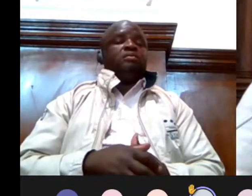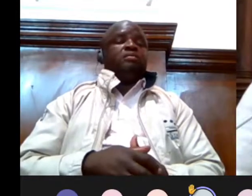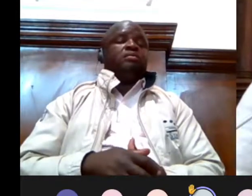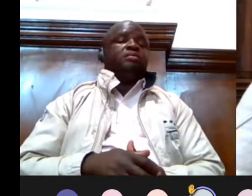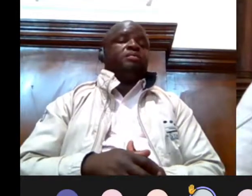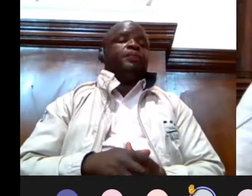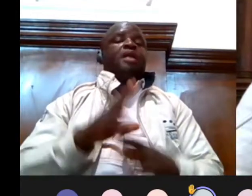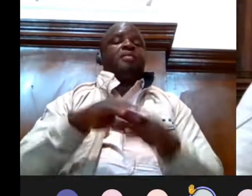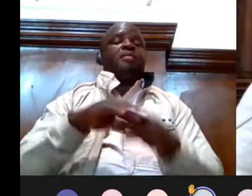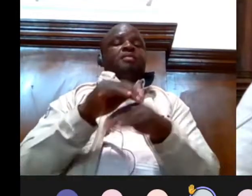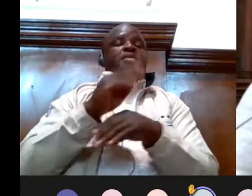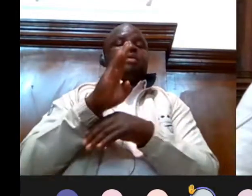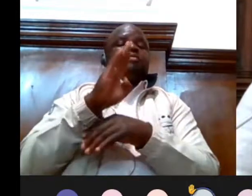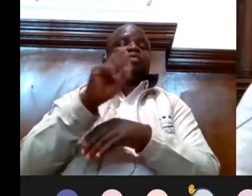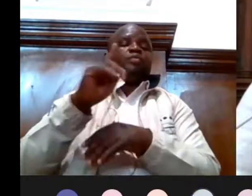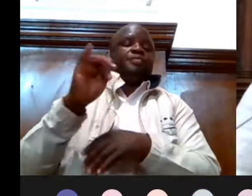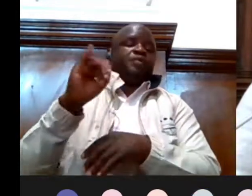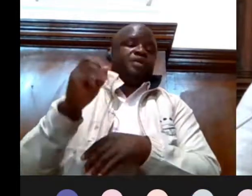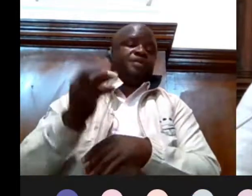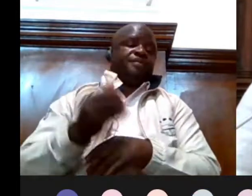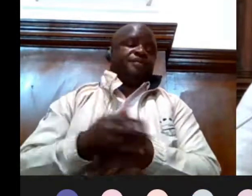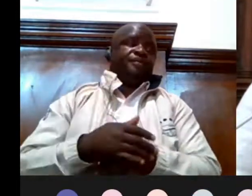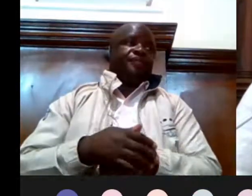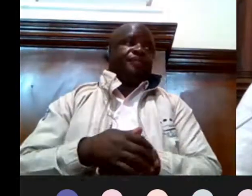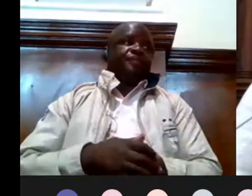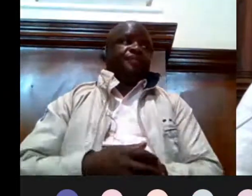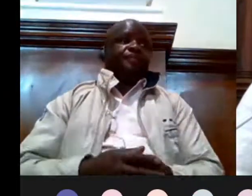Honorable Buti.